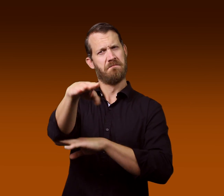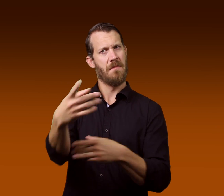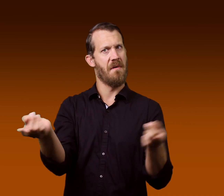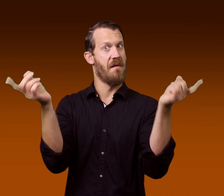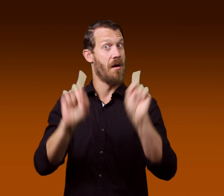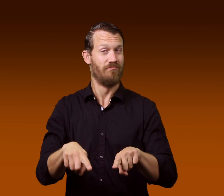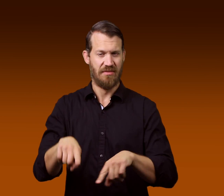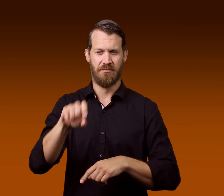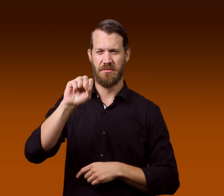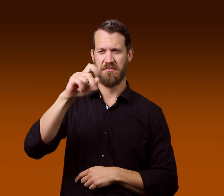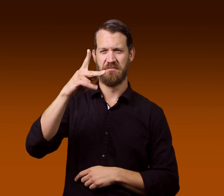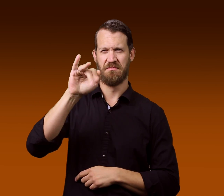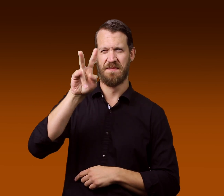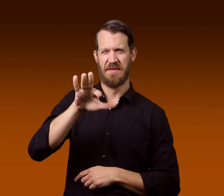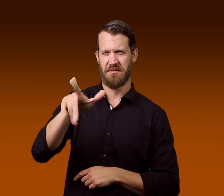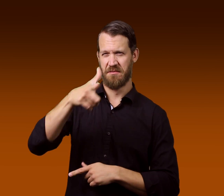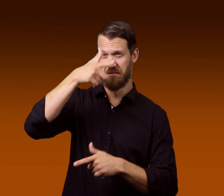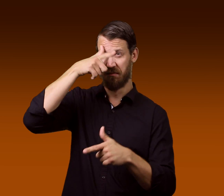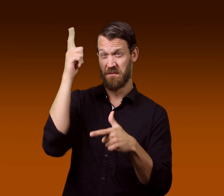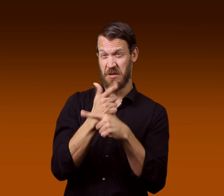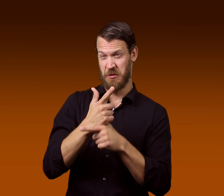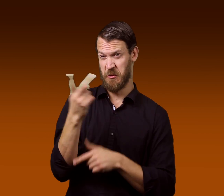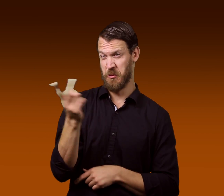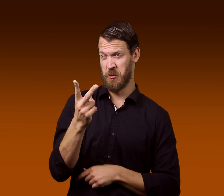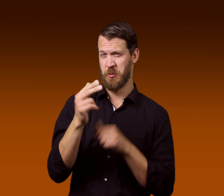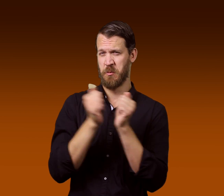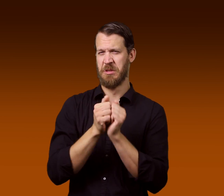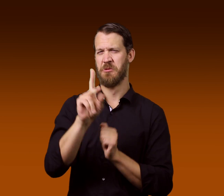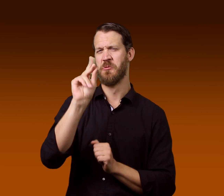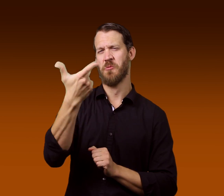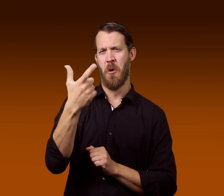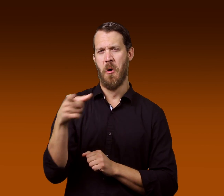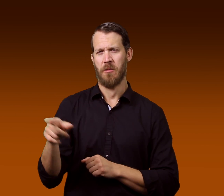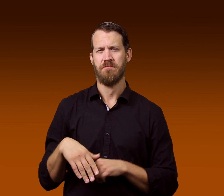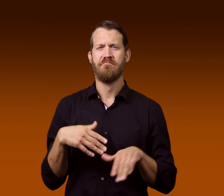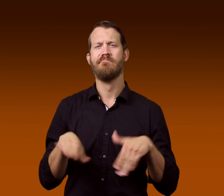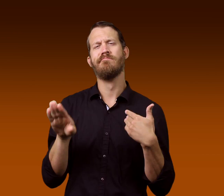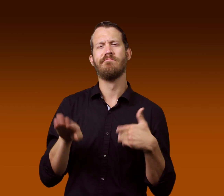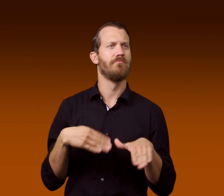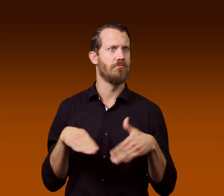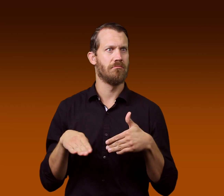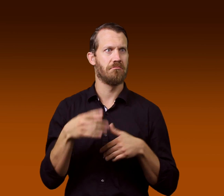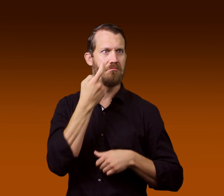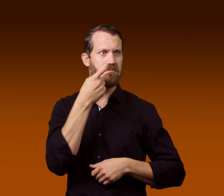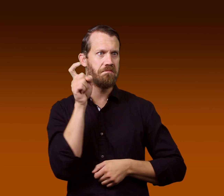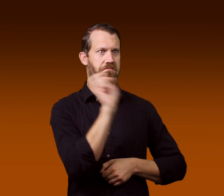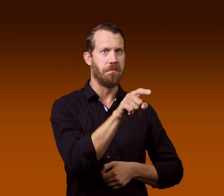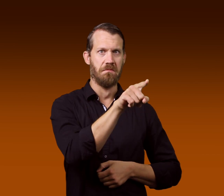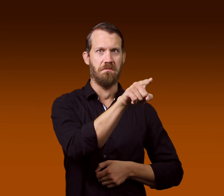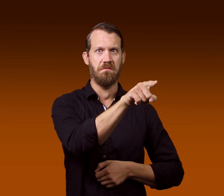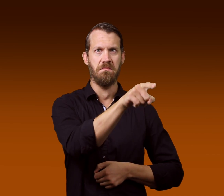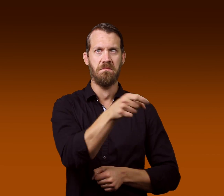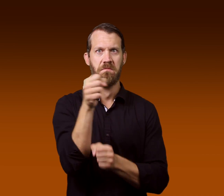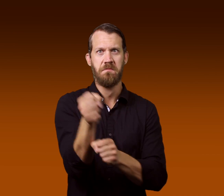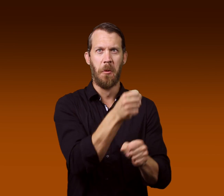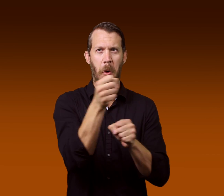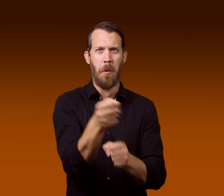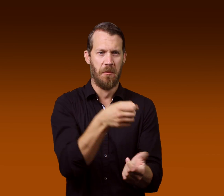One afternoon, 2 of the Spivey boys and their dog walked along the road where the broom was happily